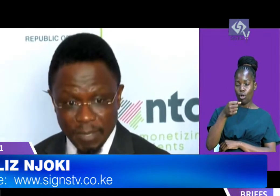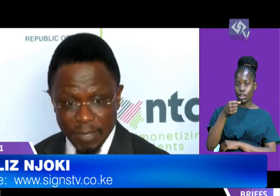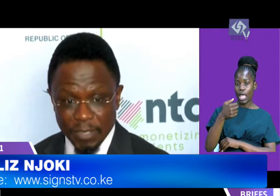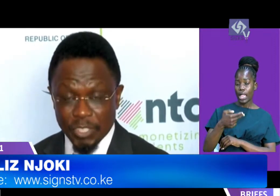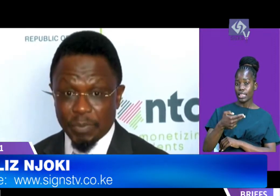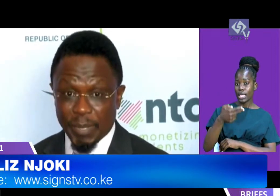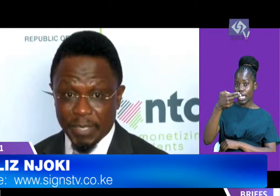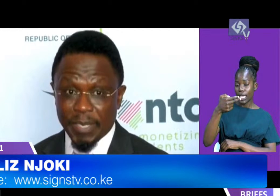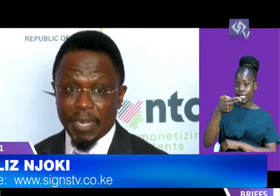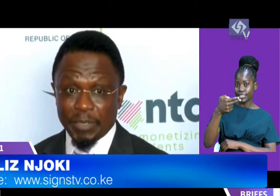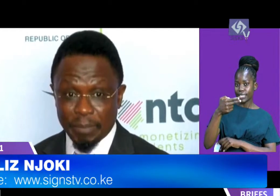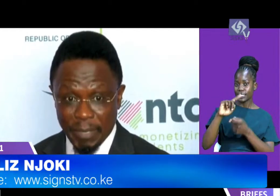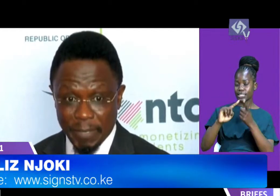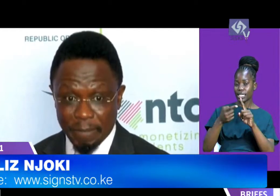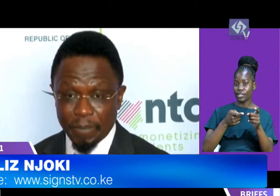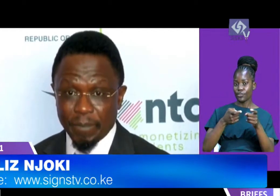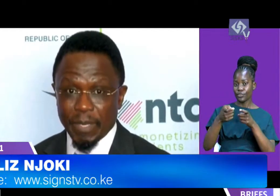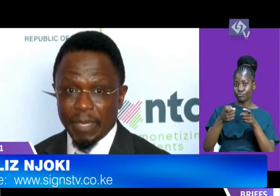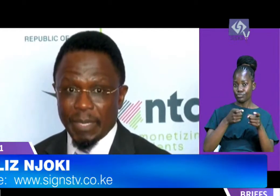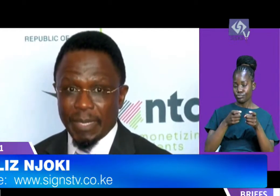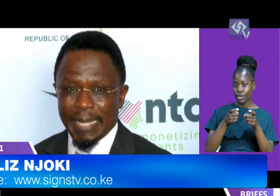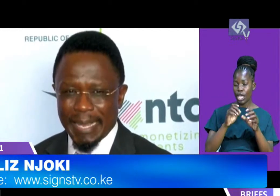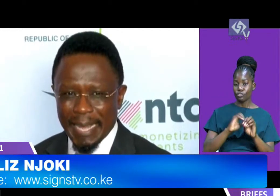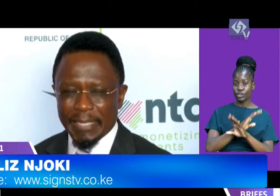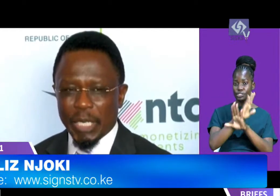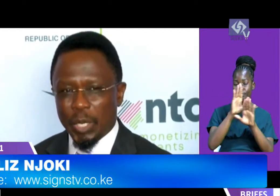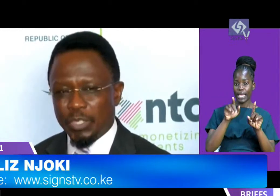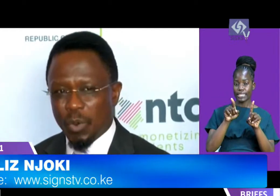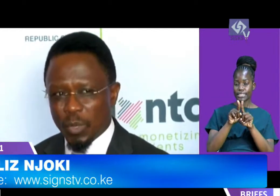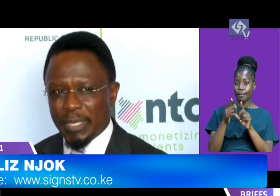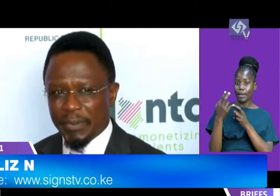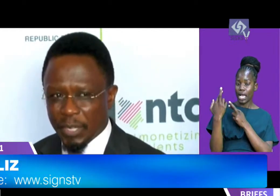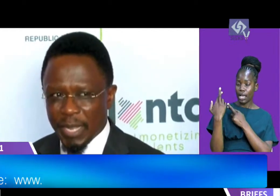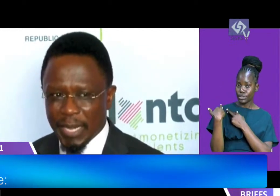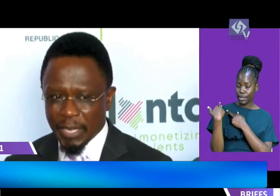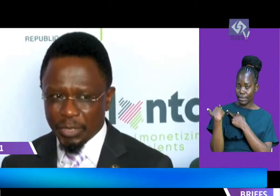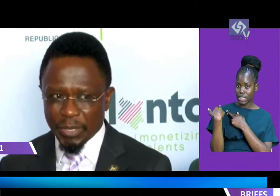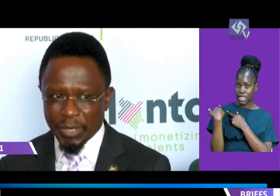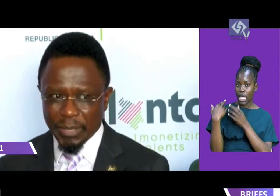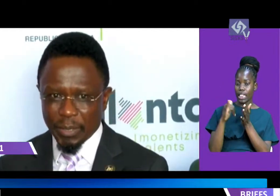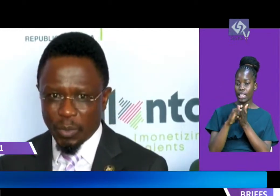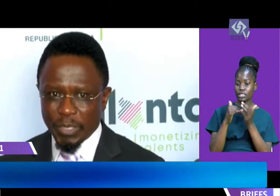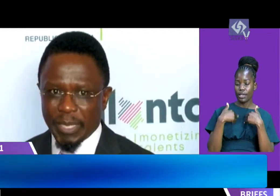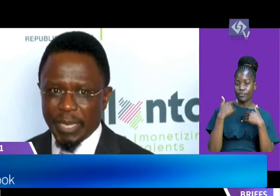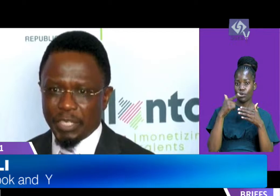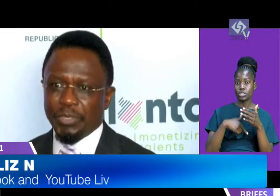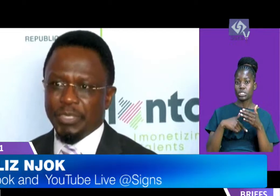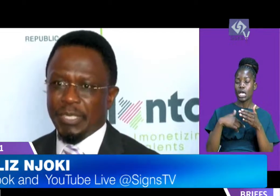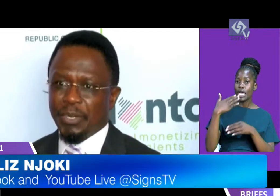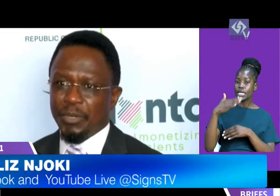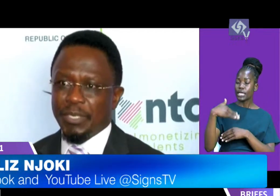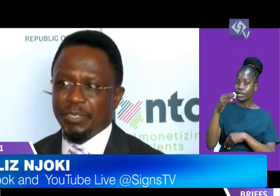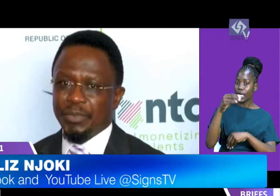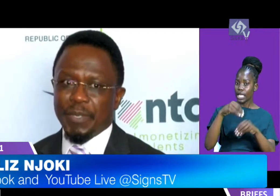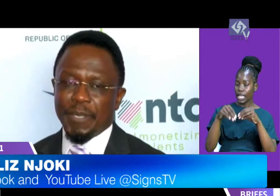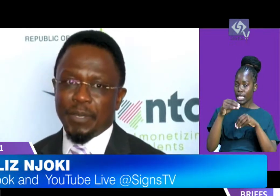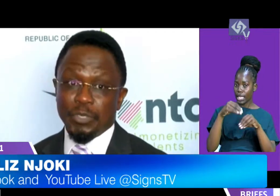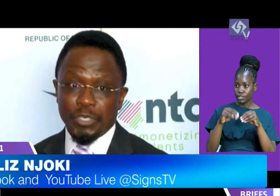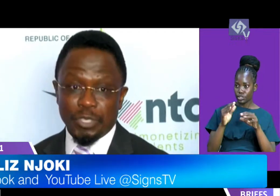governance, transparency and accountability. And that includes holding regular elections, holding elections in accordance with the